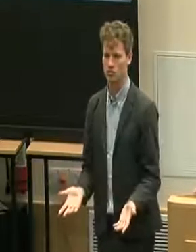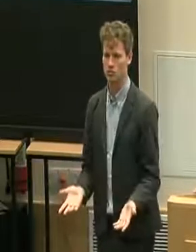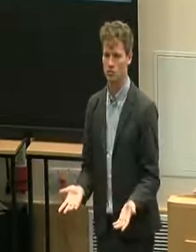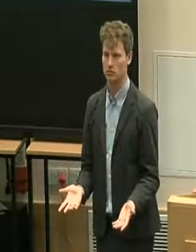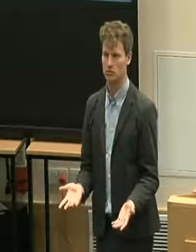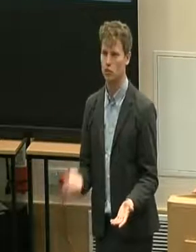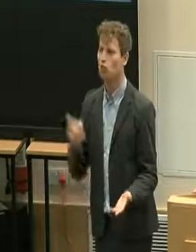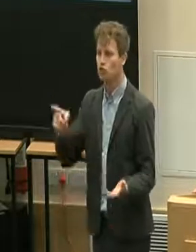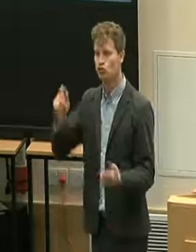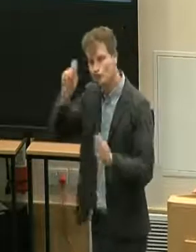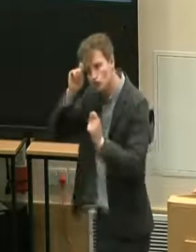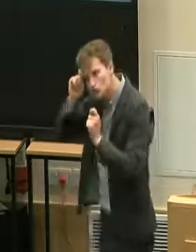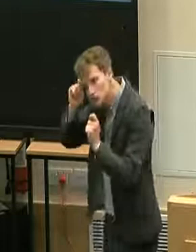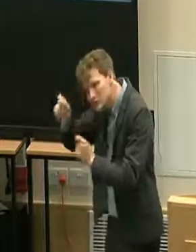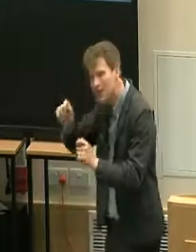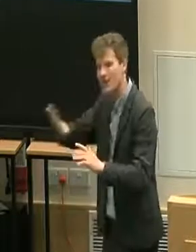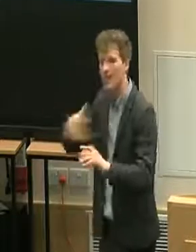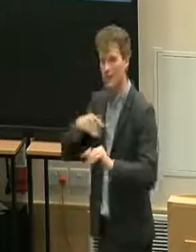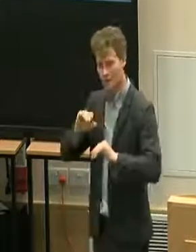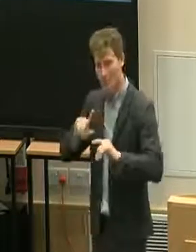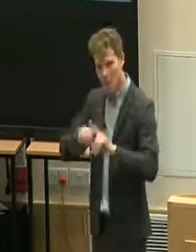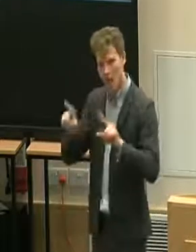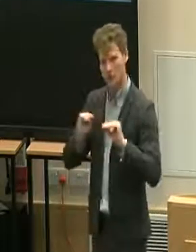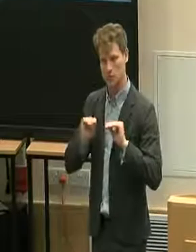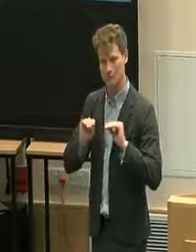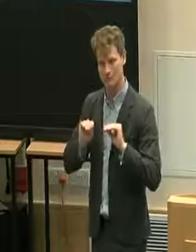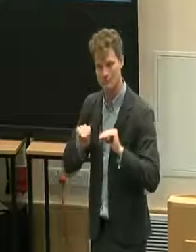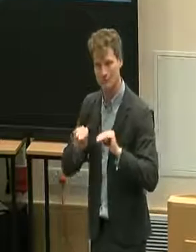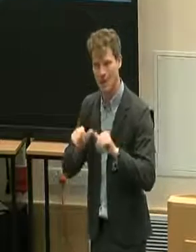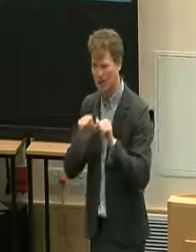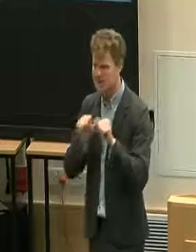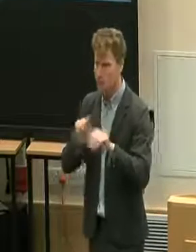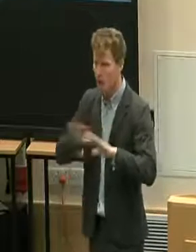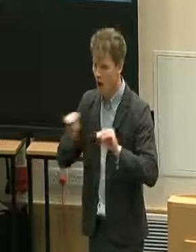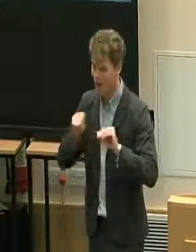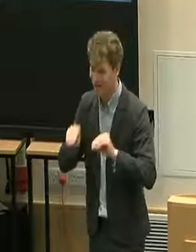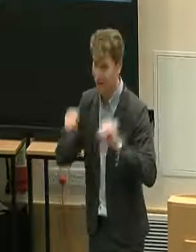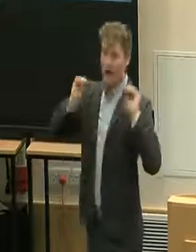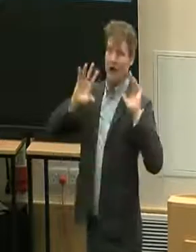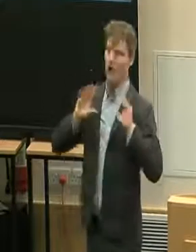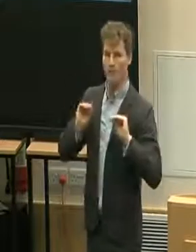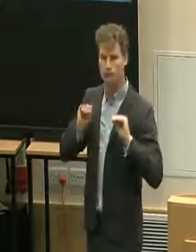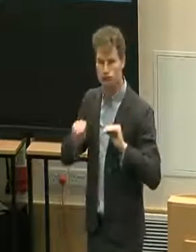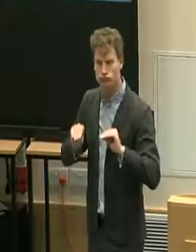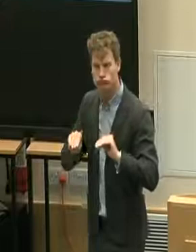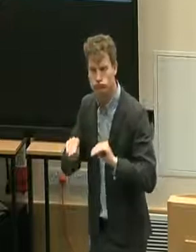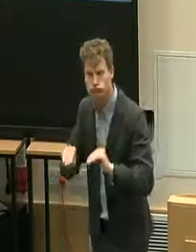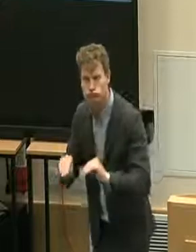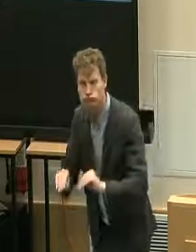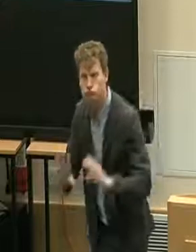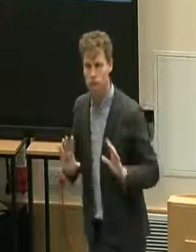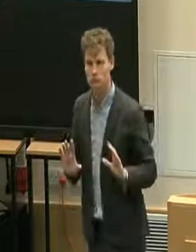a way which is respectful but persistent. And my understanding of progressive realization is that it's progressive. That is to say, you